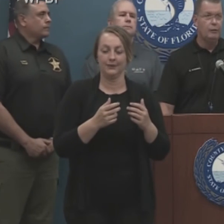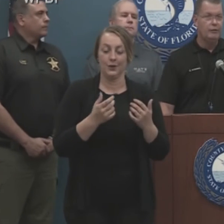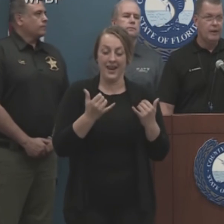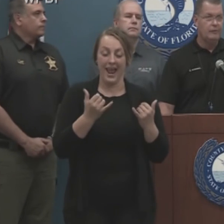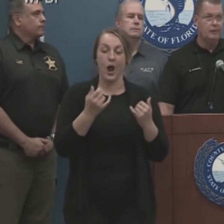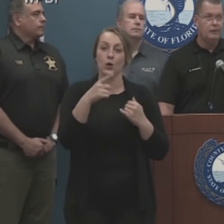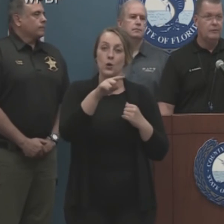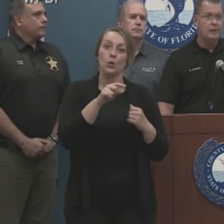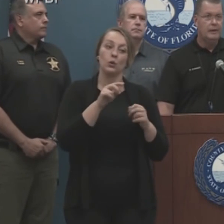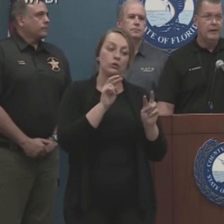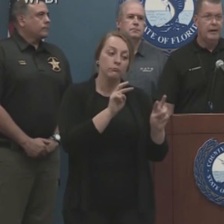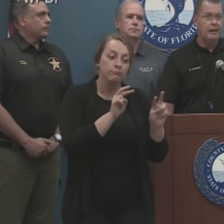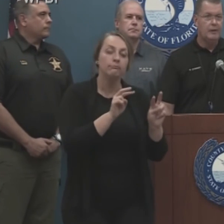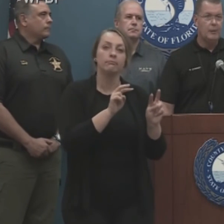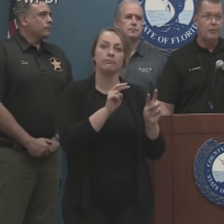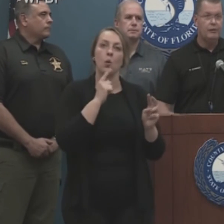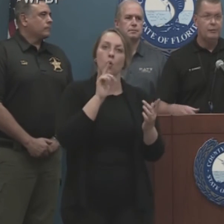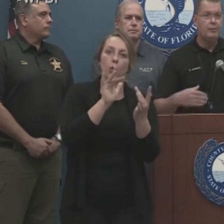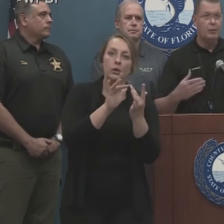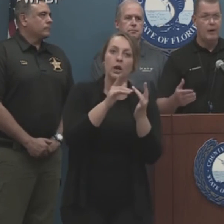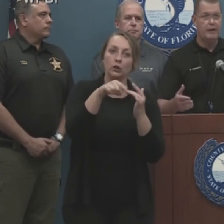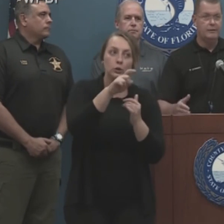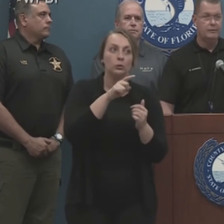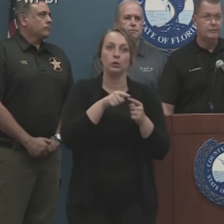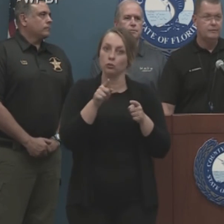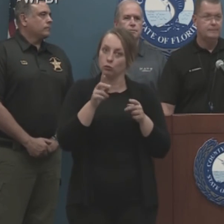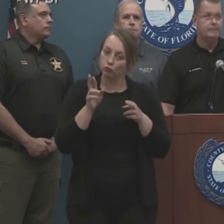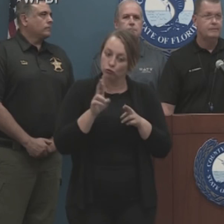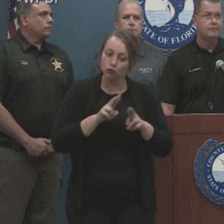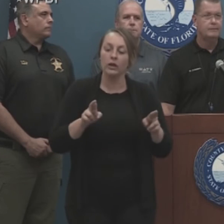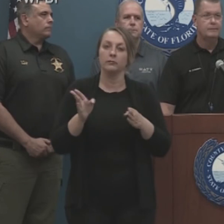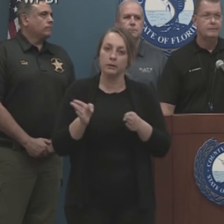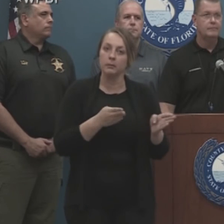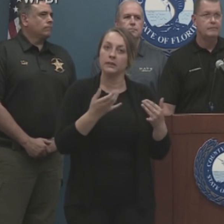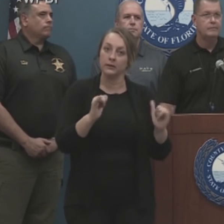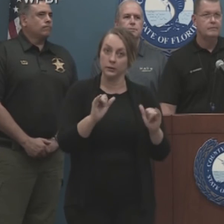tuned. We'll reach out to you, and but please be proactive.